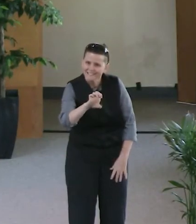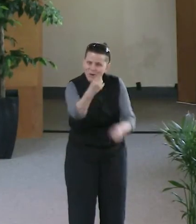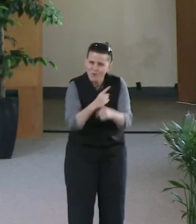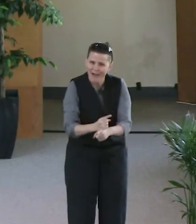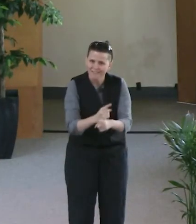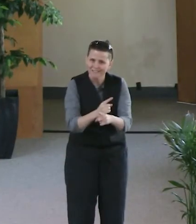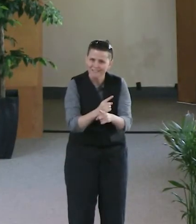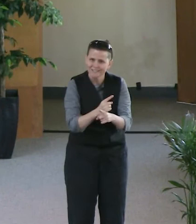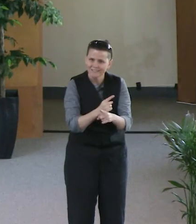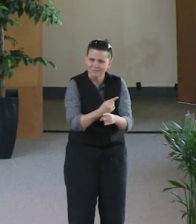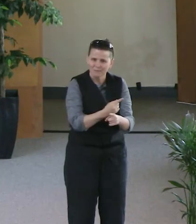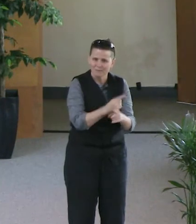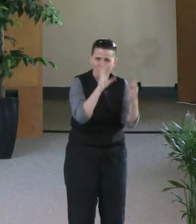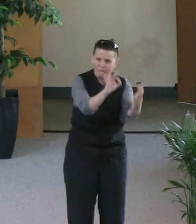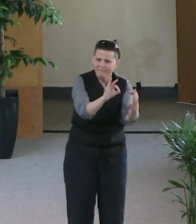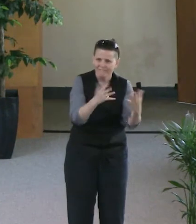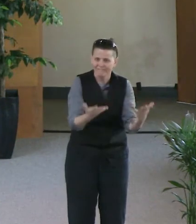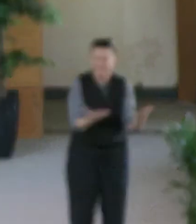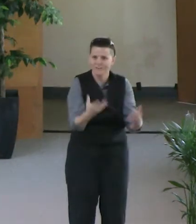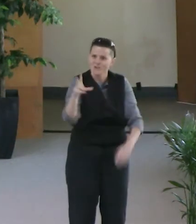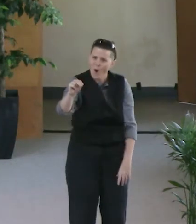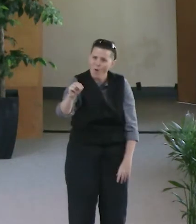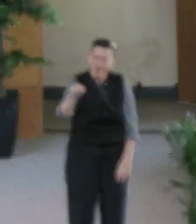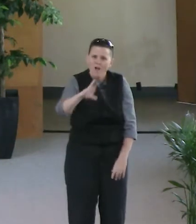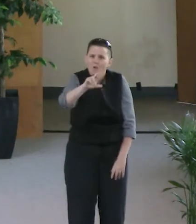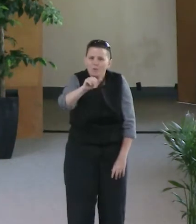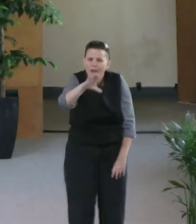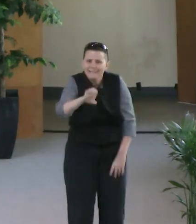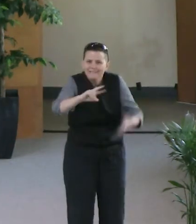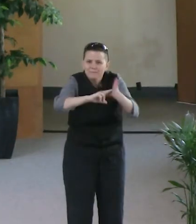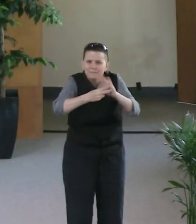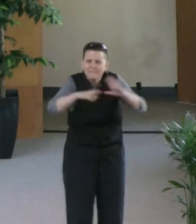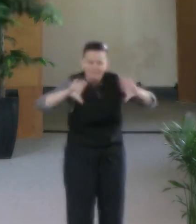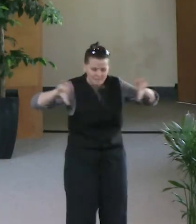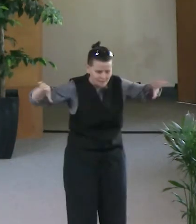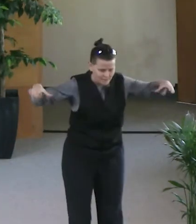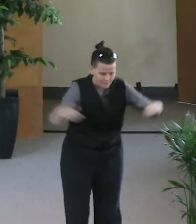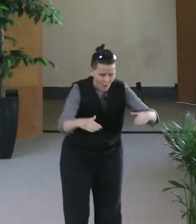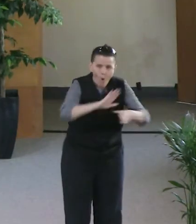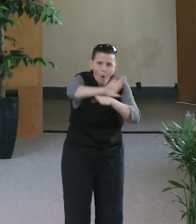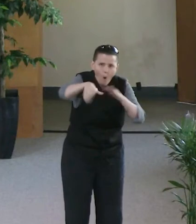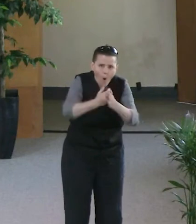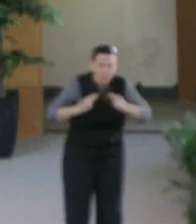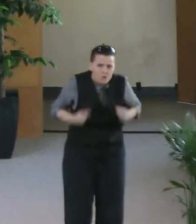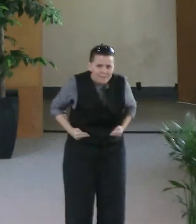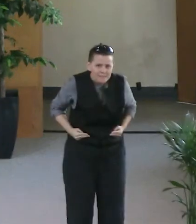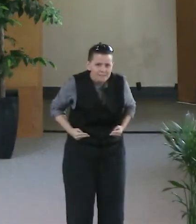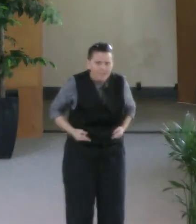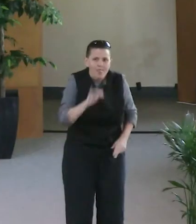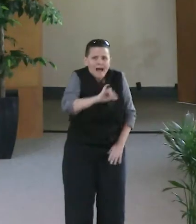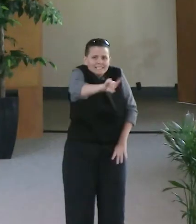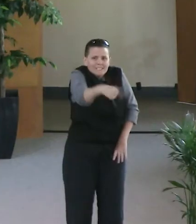There is no race. There is only humanity. And the time, my friends, is now. It's time to stand up.